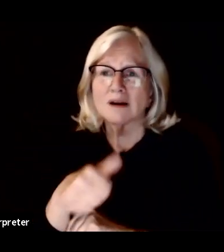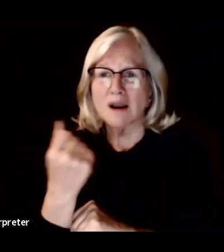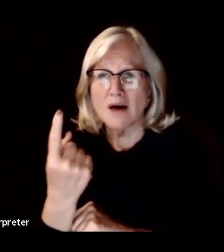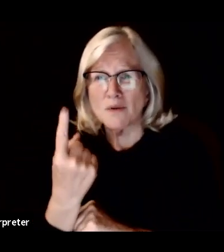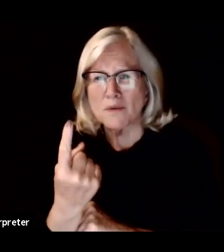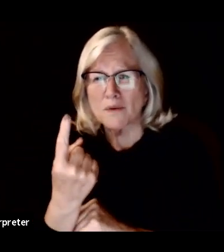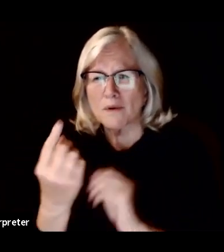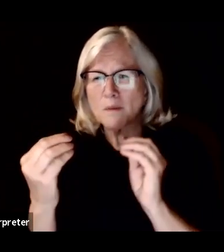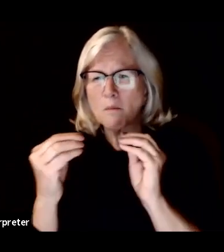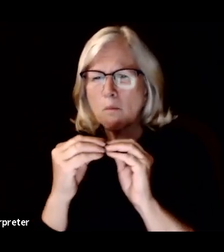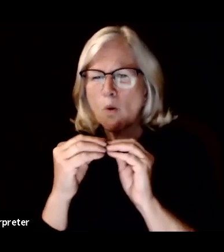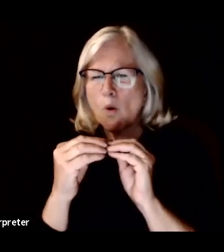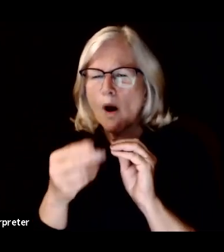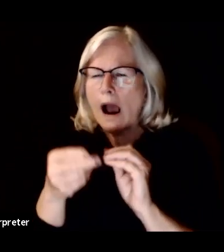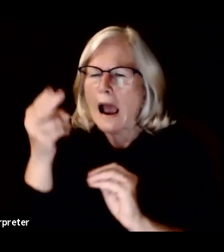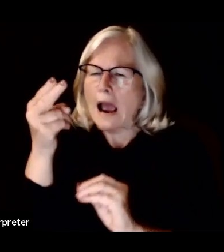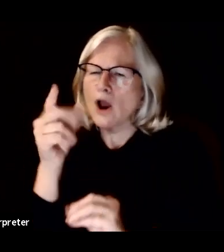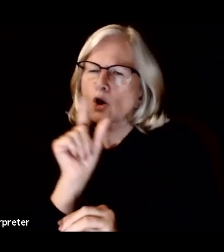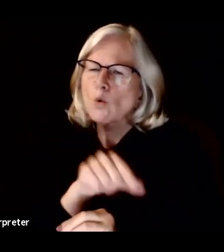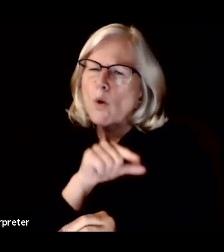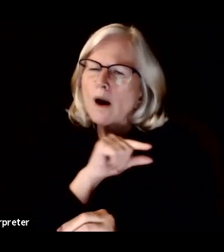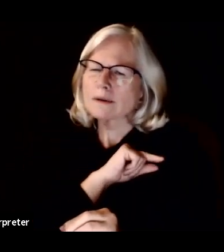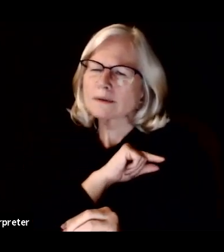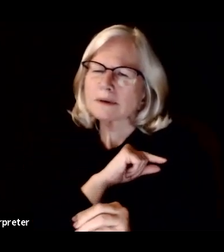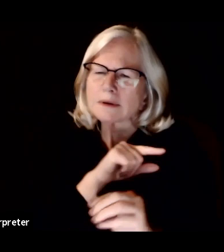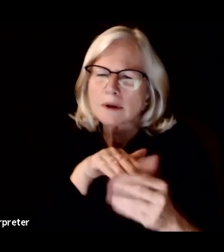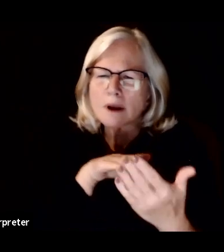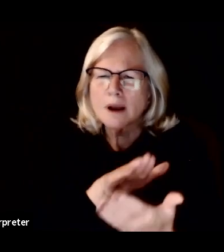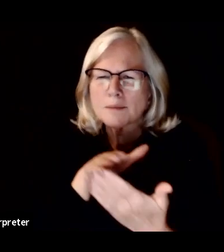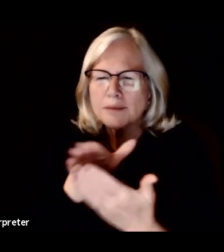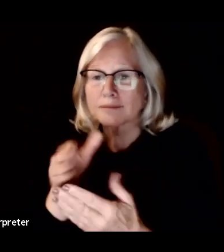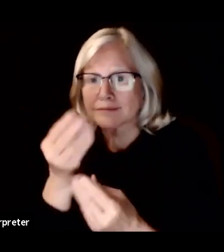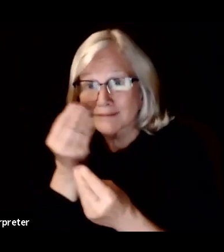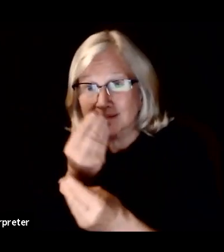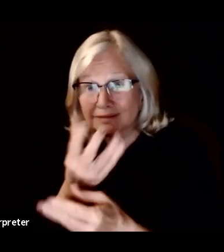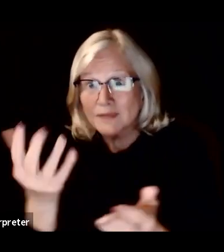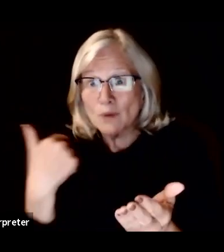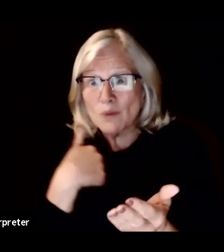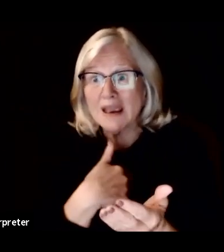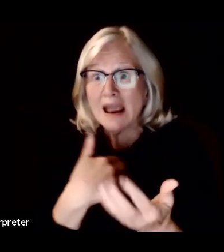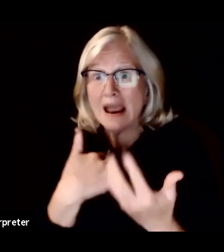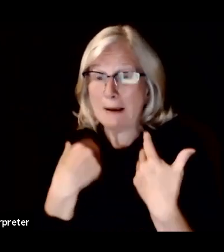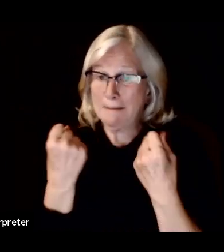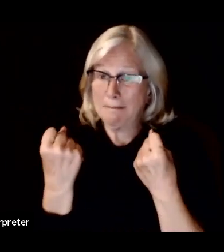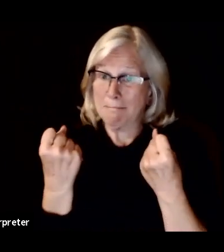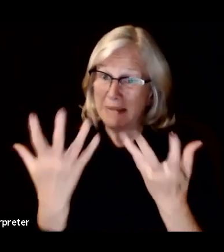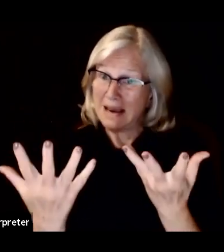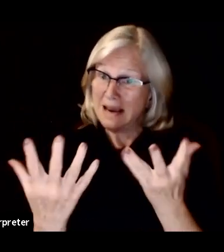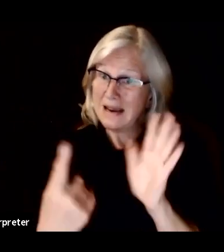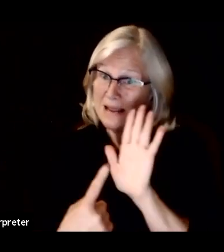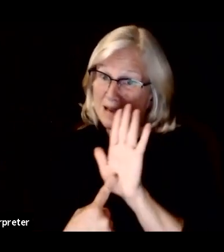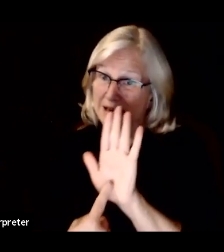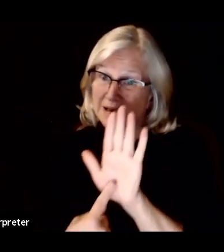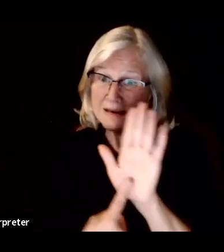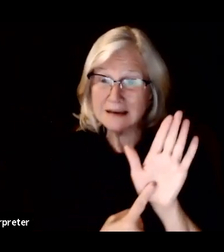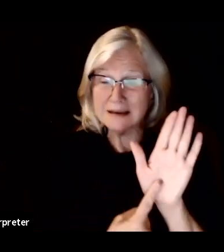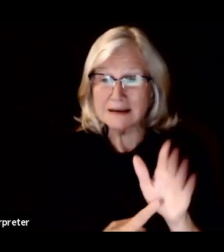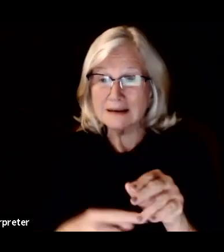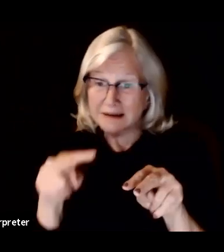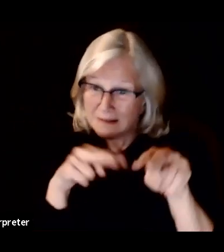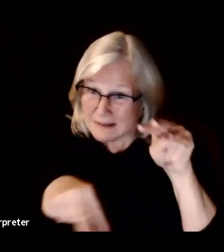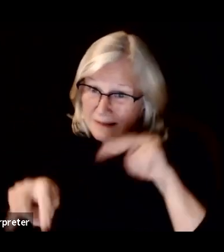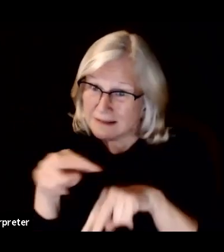there are a number of different models that are being looked at and are informing